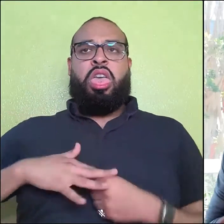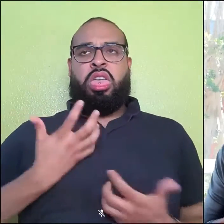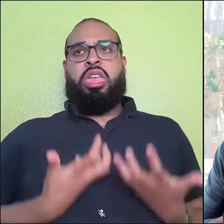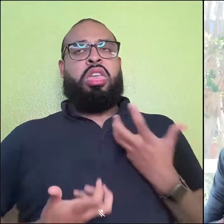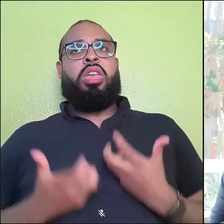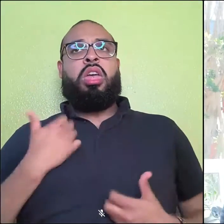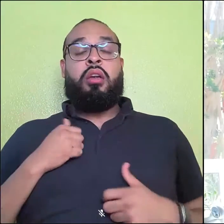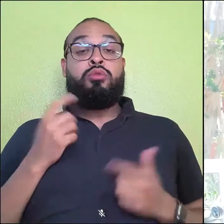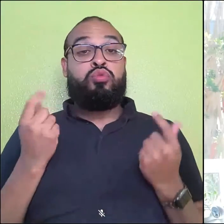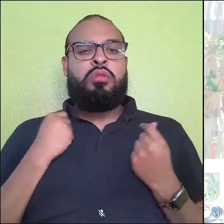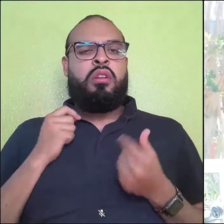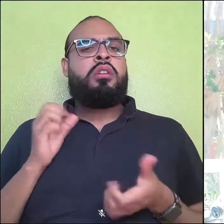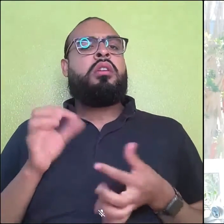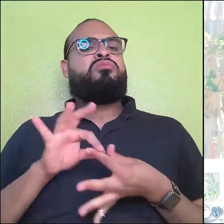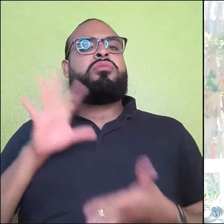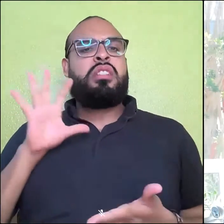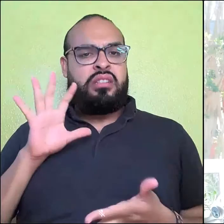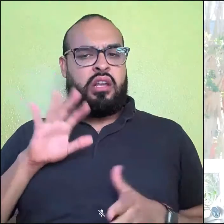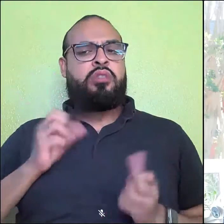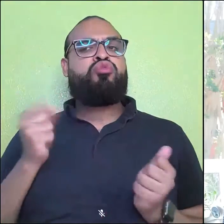For me, in my own internal life,